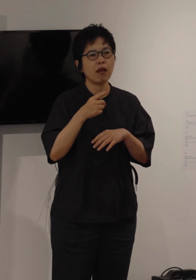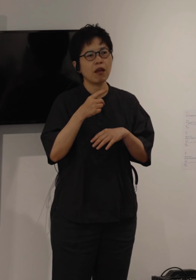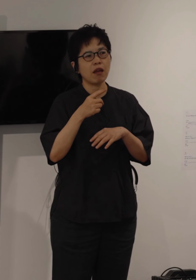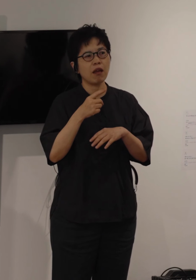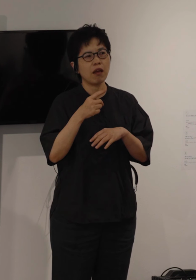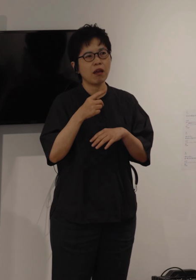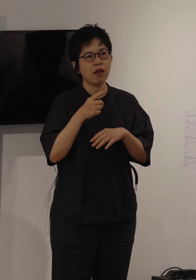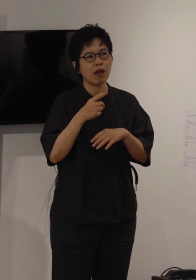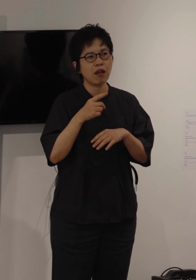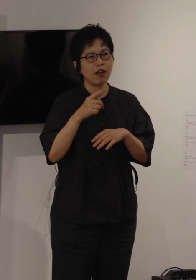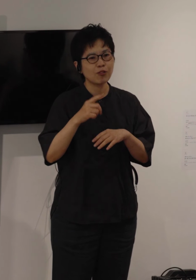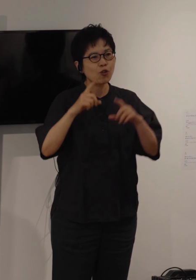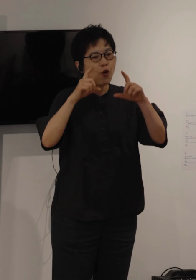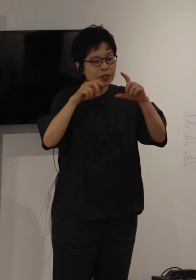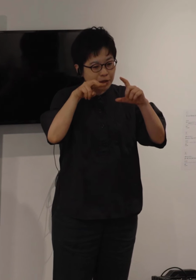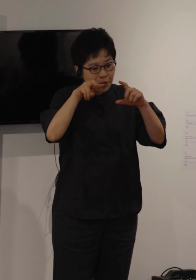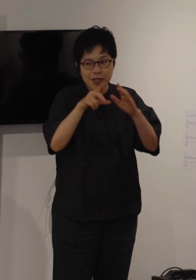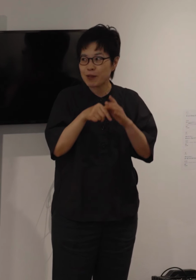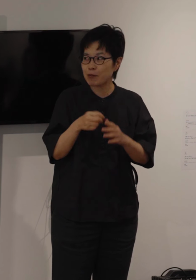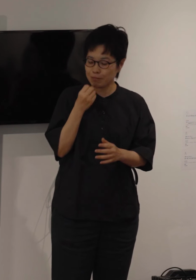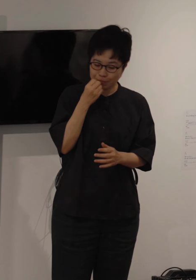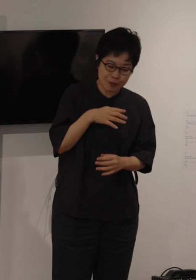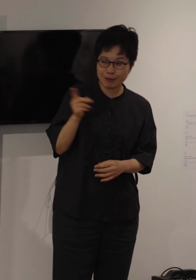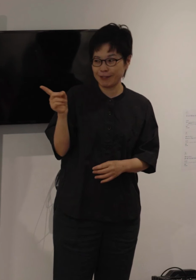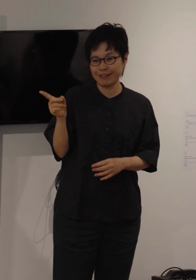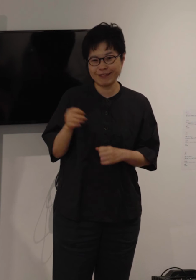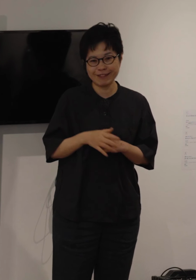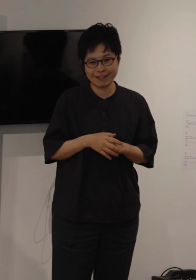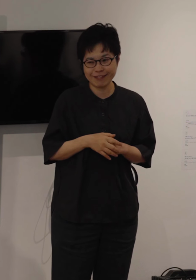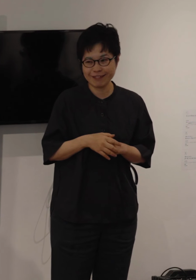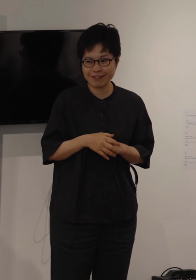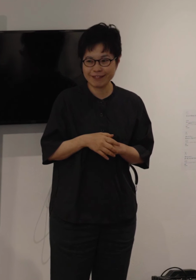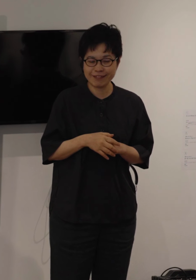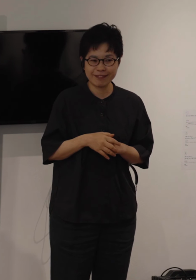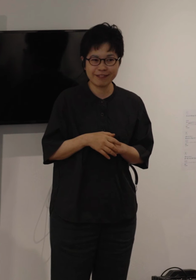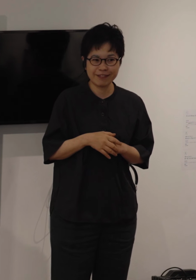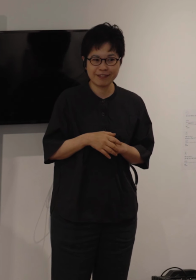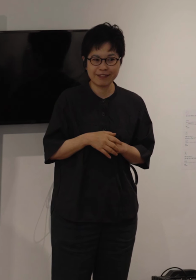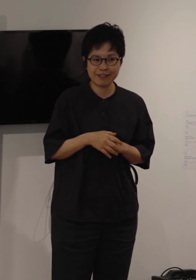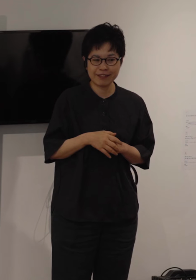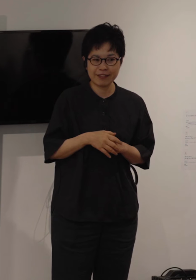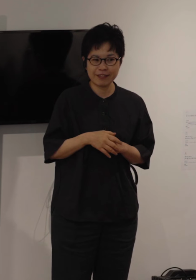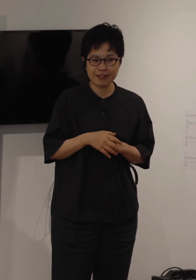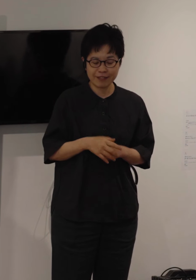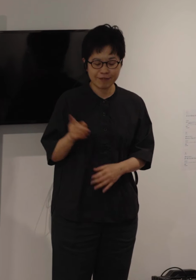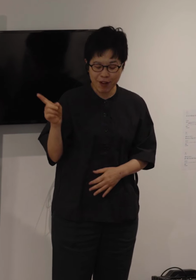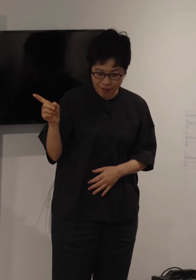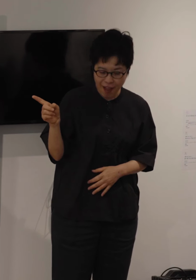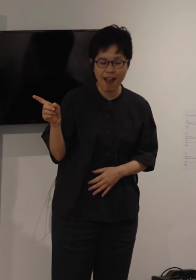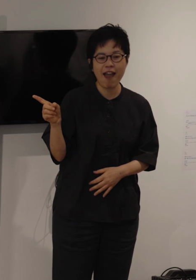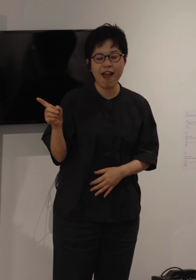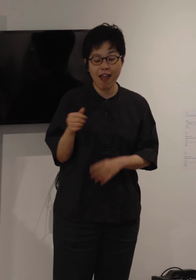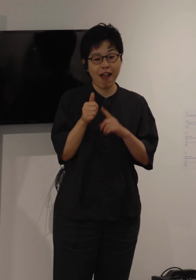there, because, number one, it's one of his special faces. He doesn't know how to smile